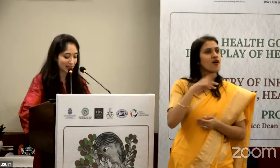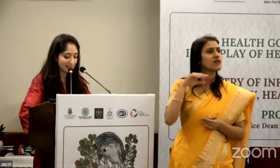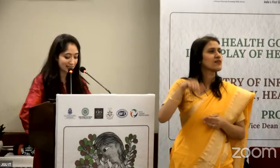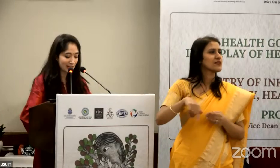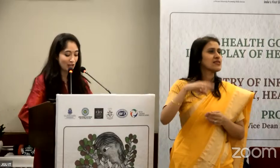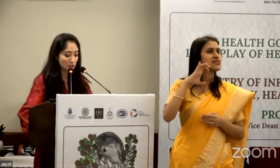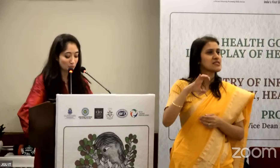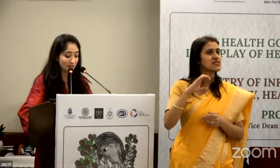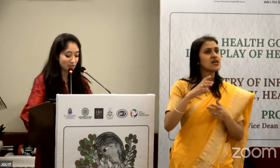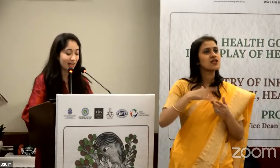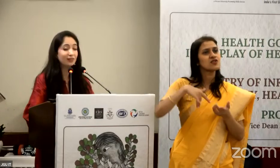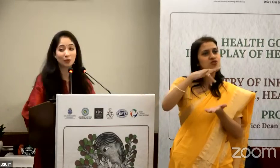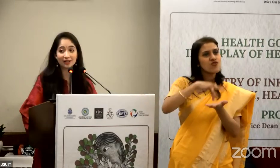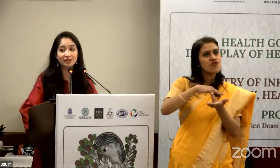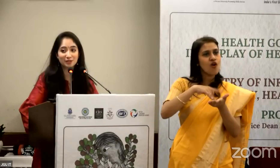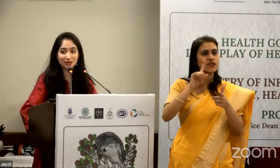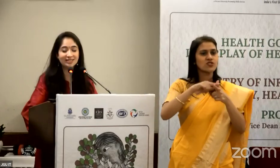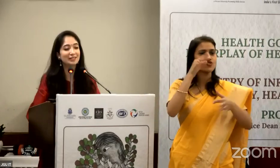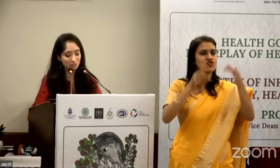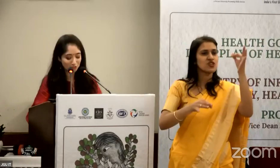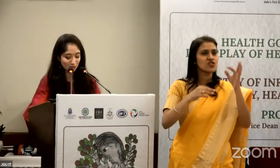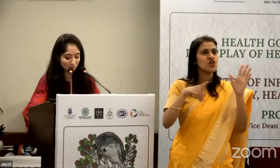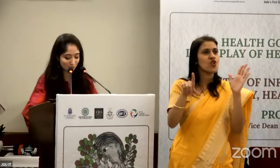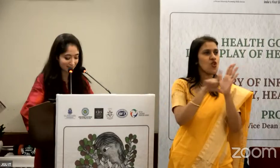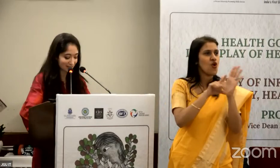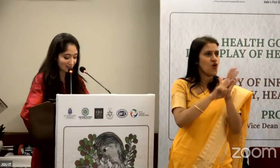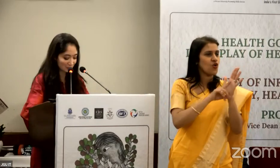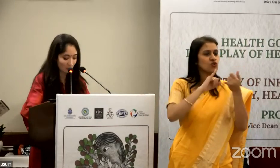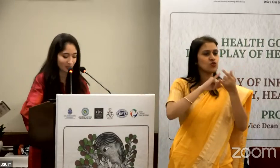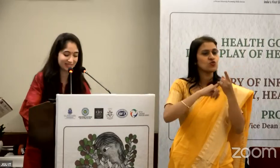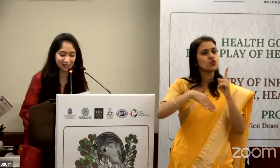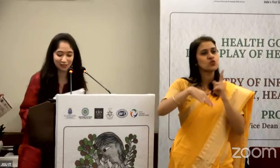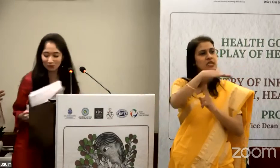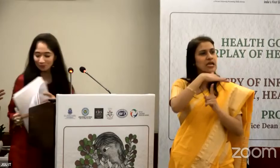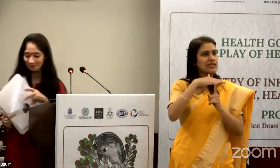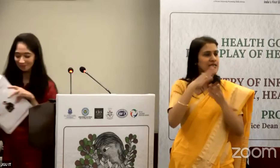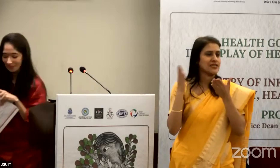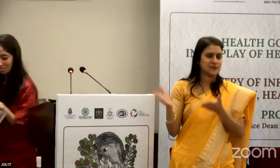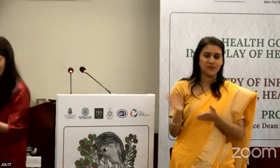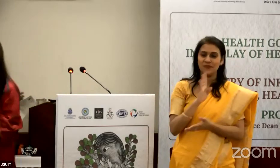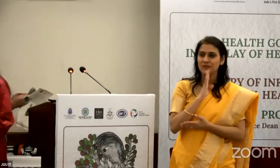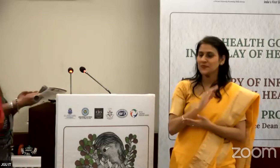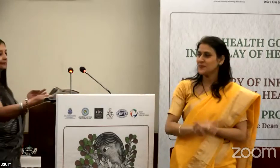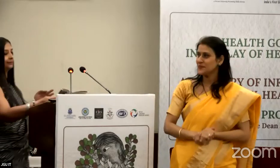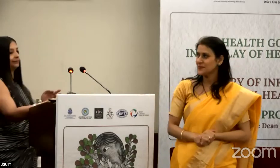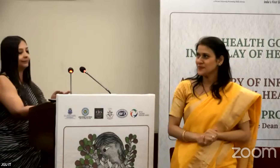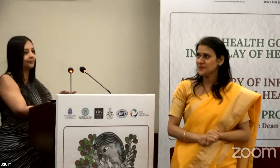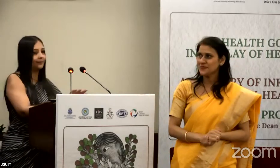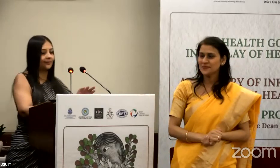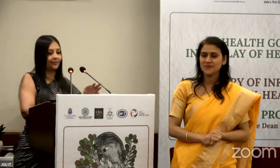and Society, to please share the welcome address and introduce Professor Thomas. Thank you.